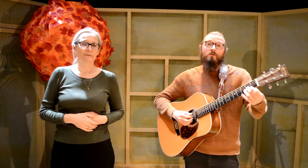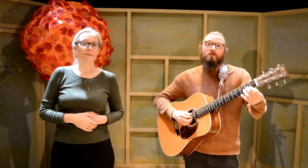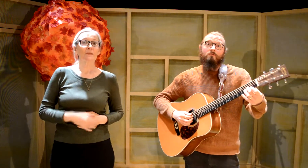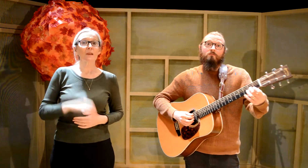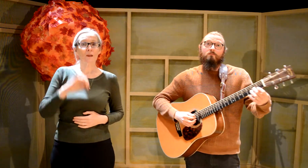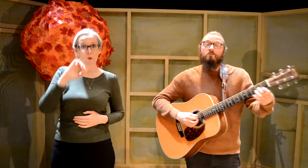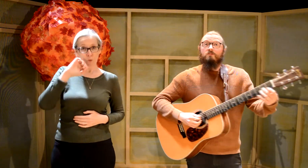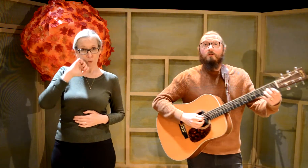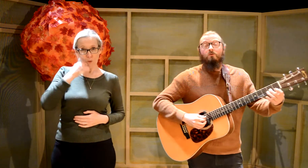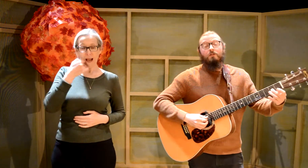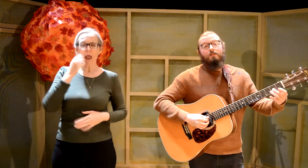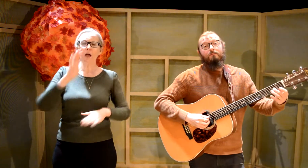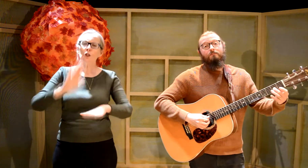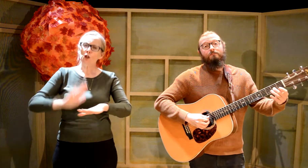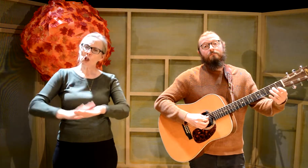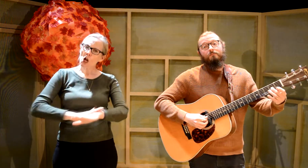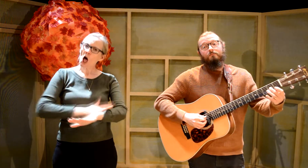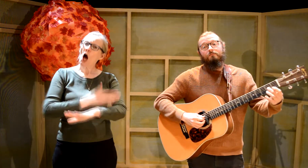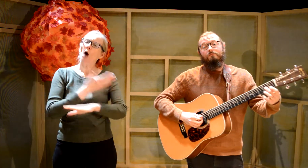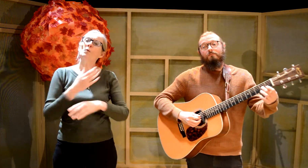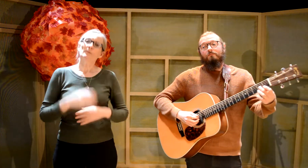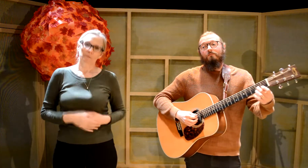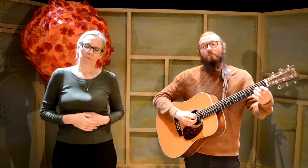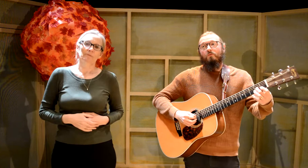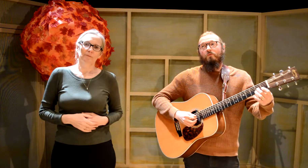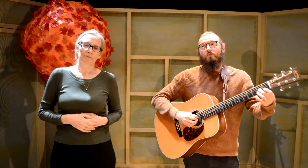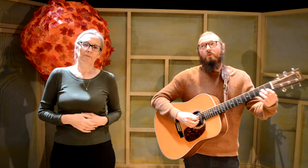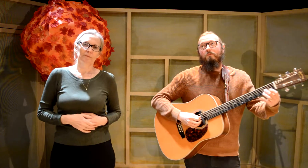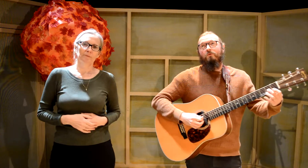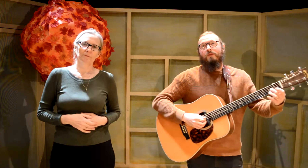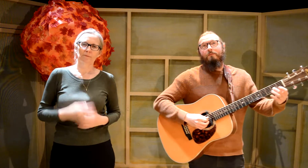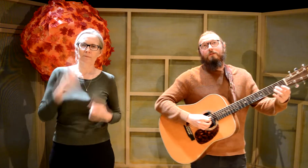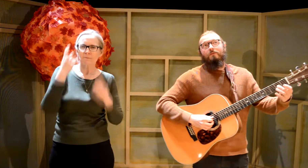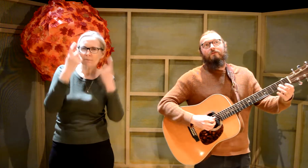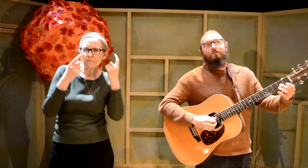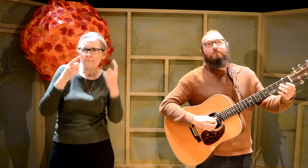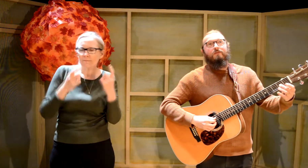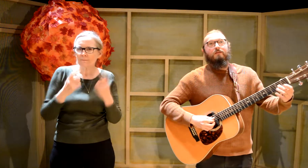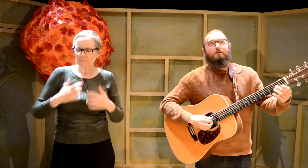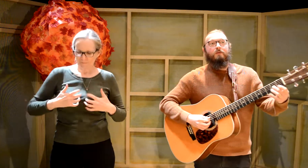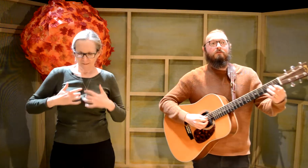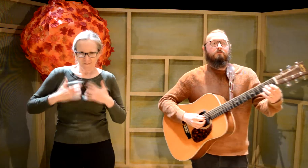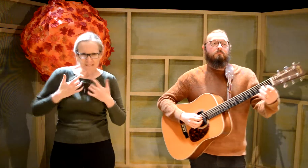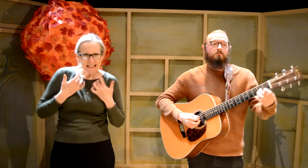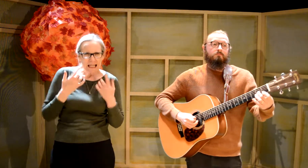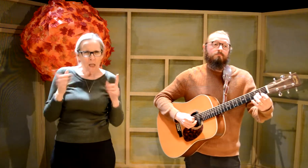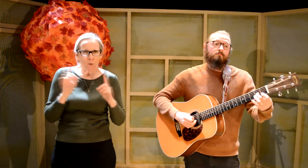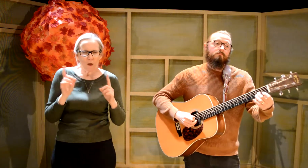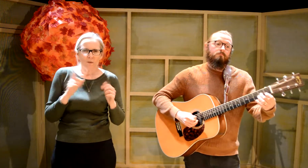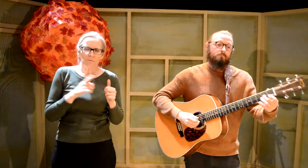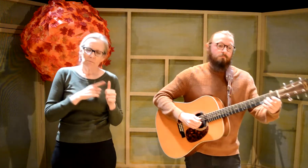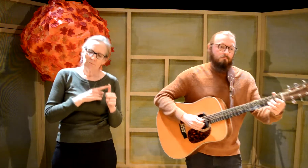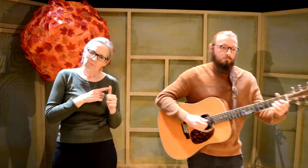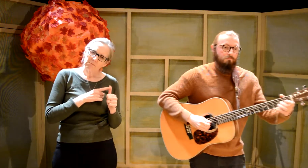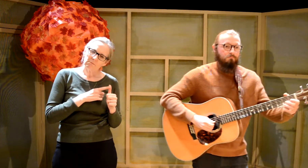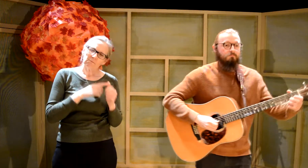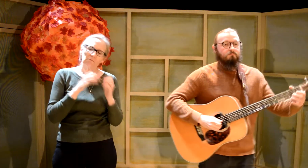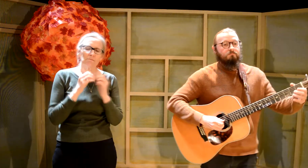quite slowly. I wonder what mood that might make us think about.